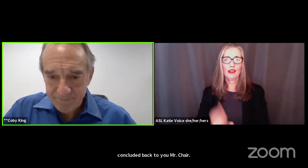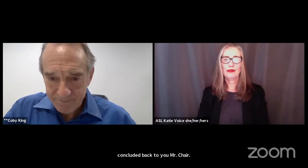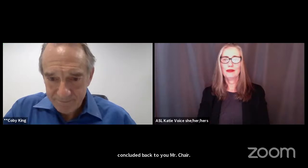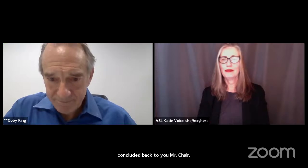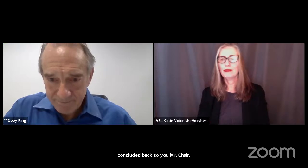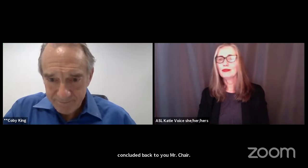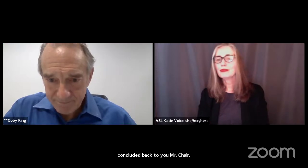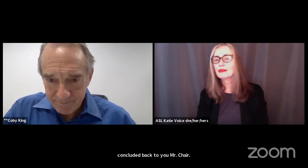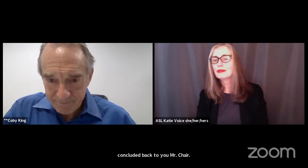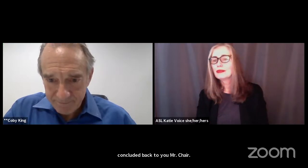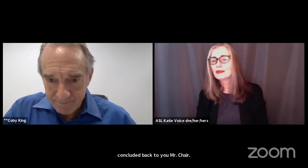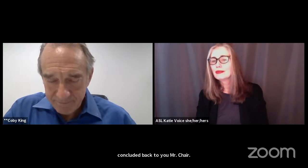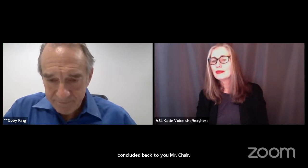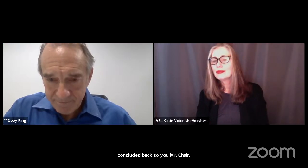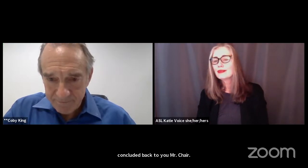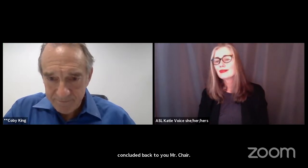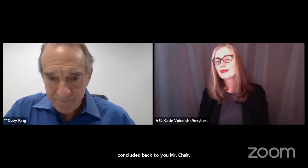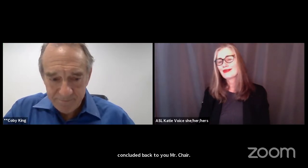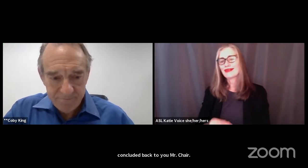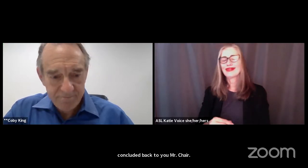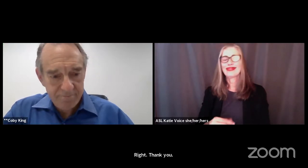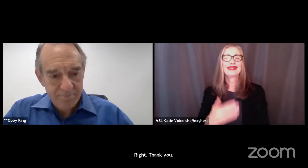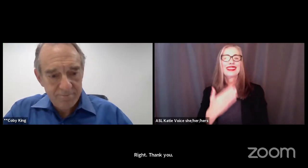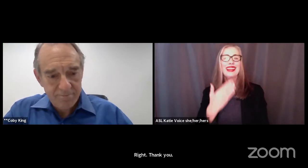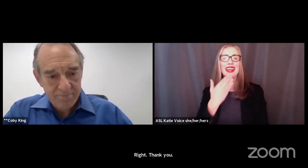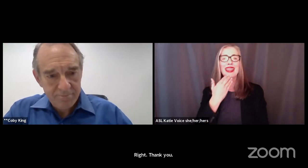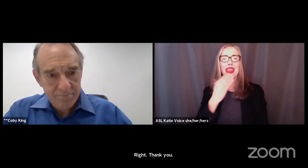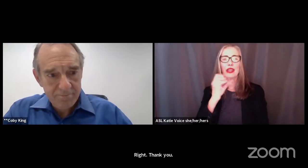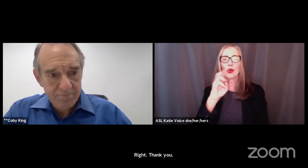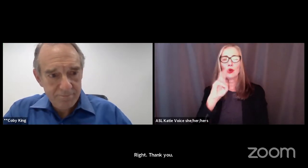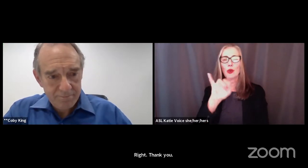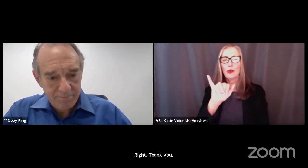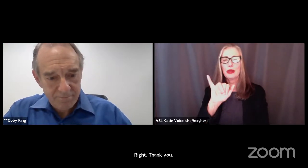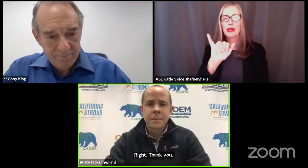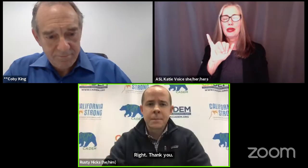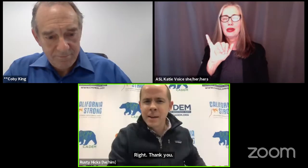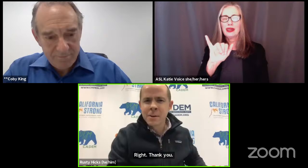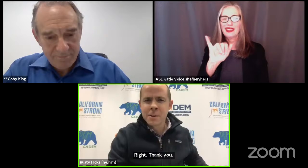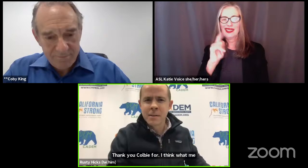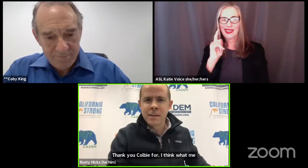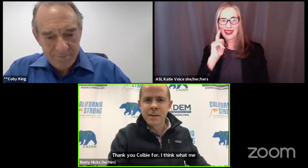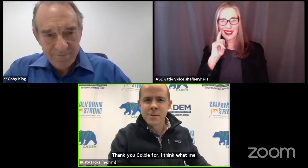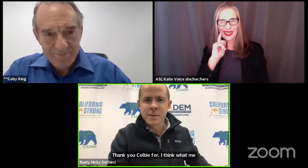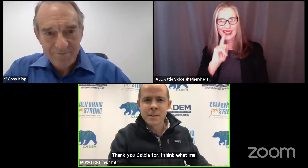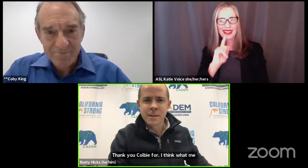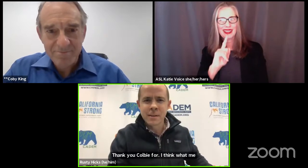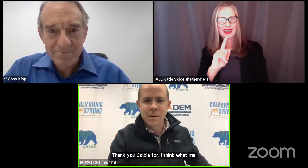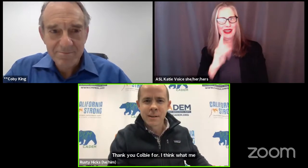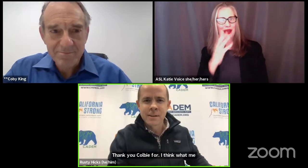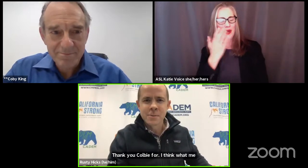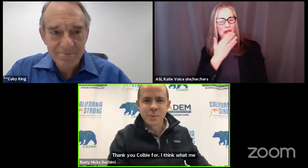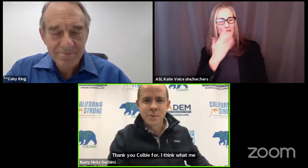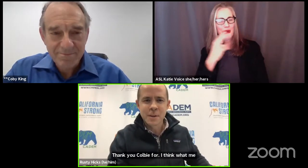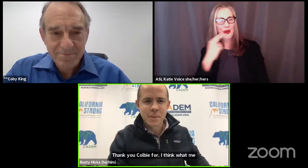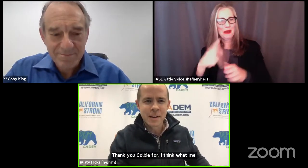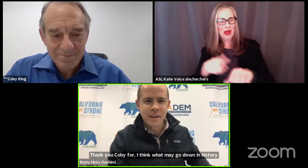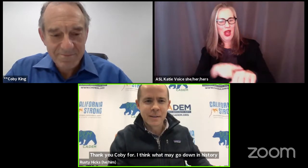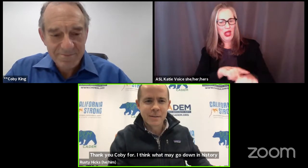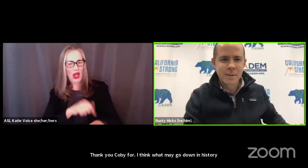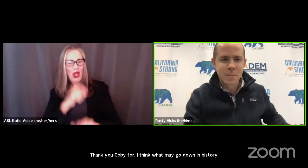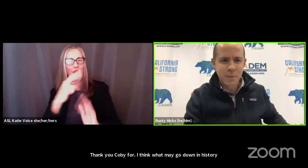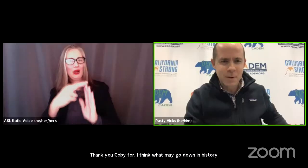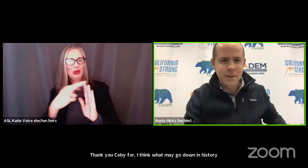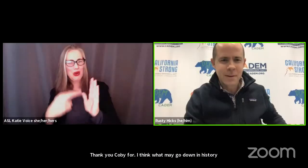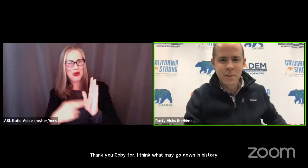All right, thank you, thank you, Kobe, for I think what may go down in history as the longest Rules